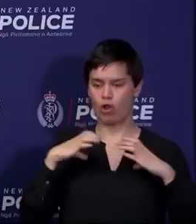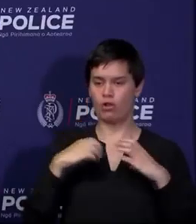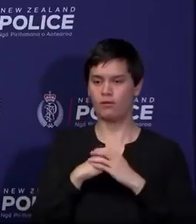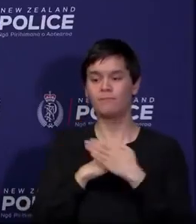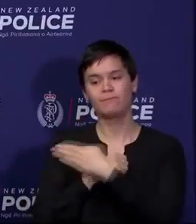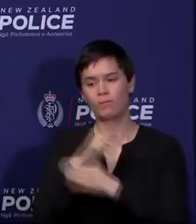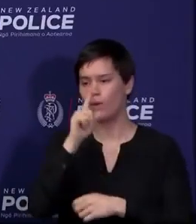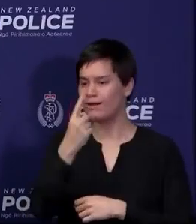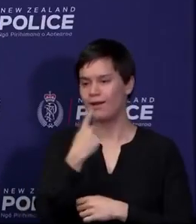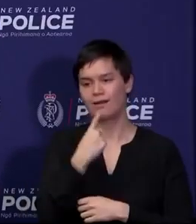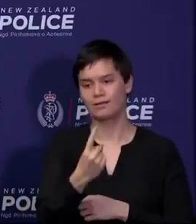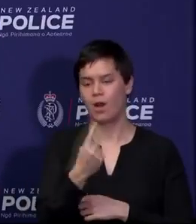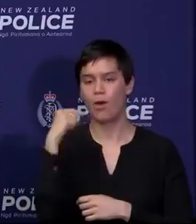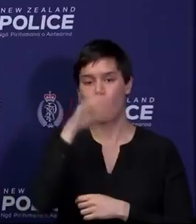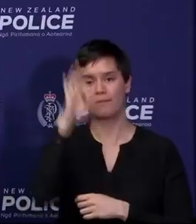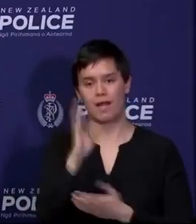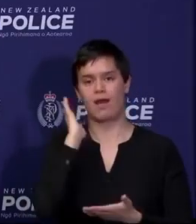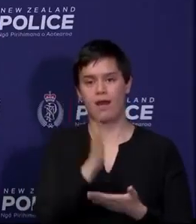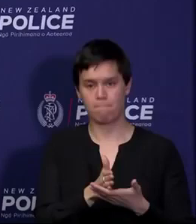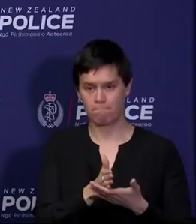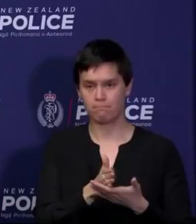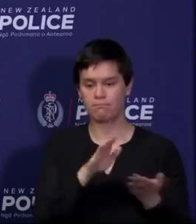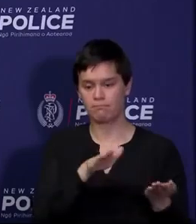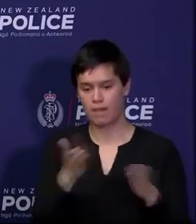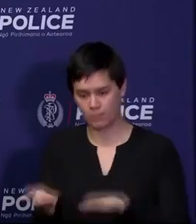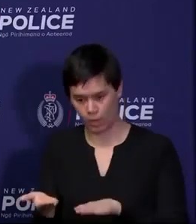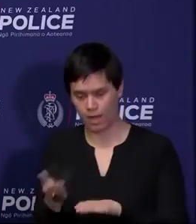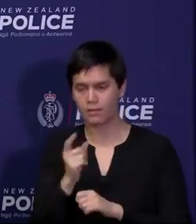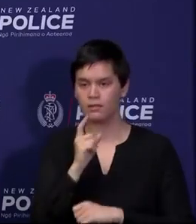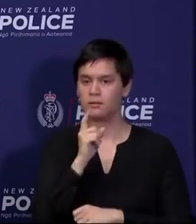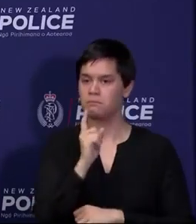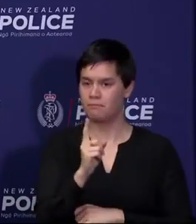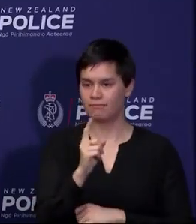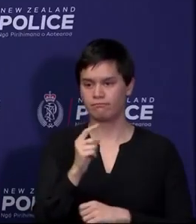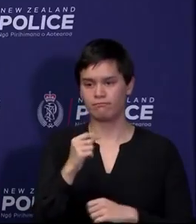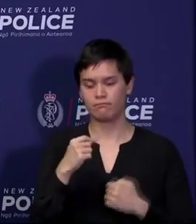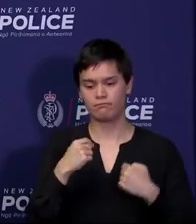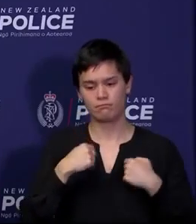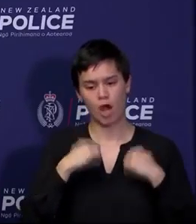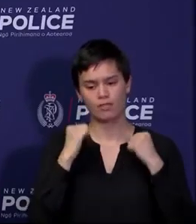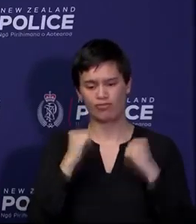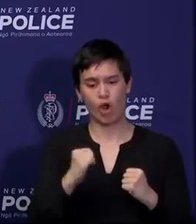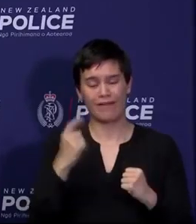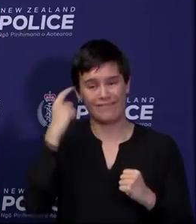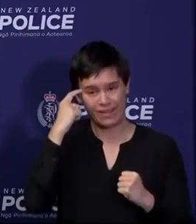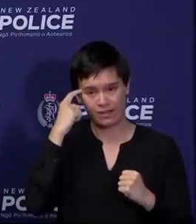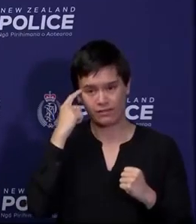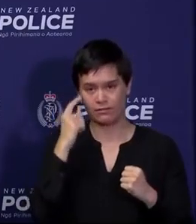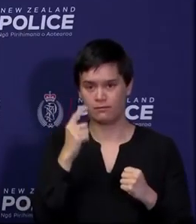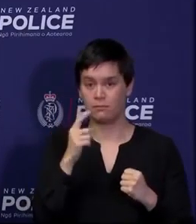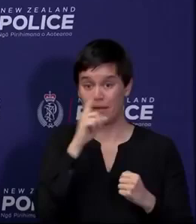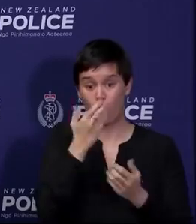say 100%, but I would strongly suggest that there is no one that has survived on the